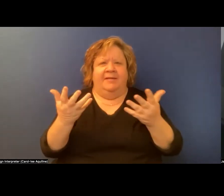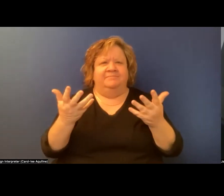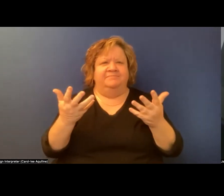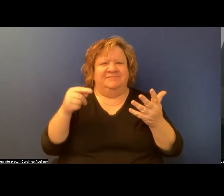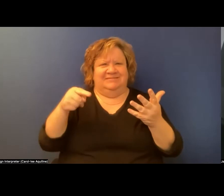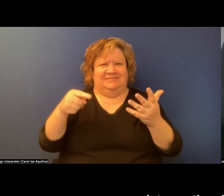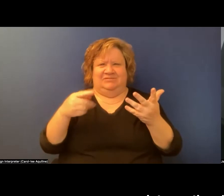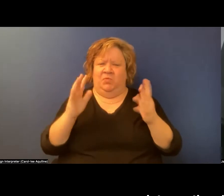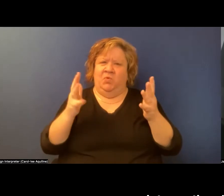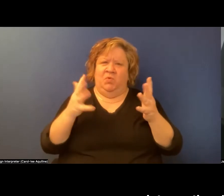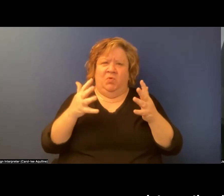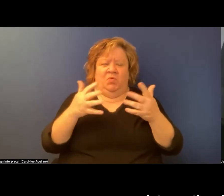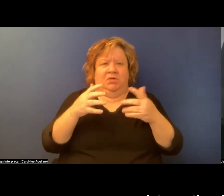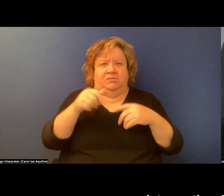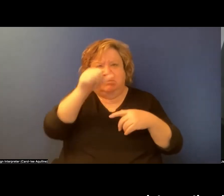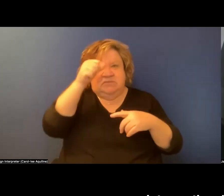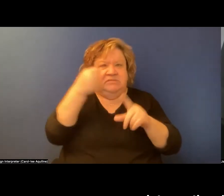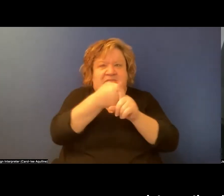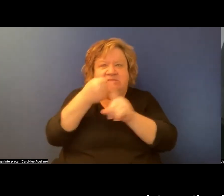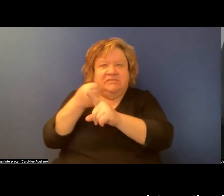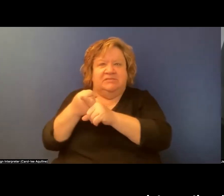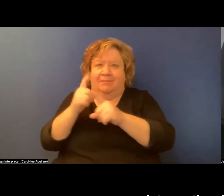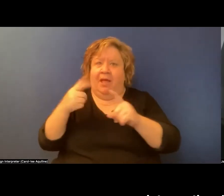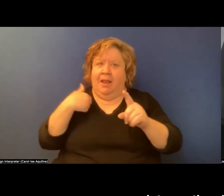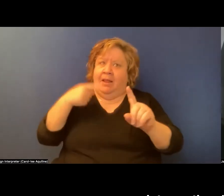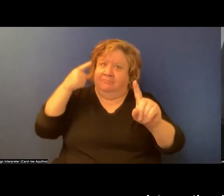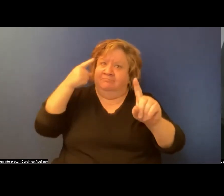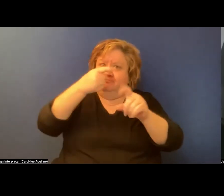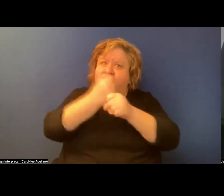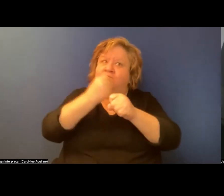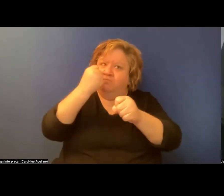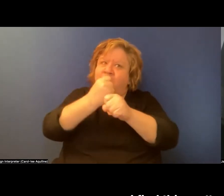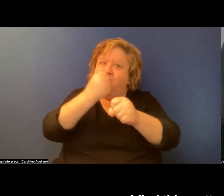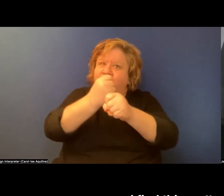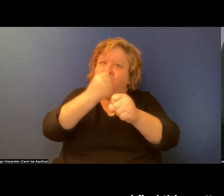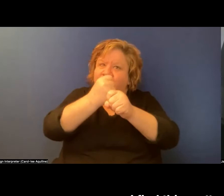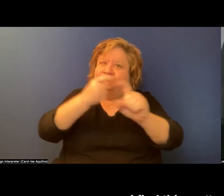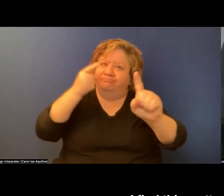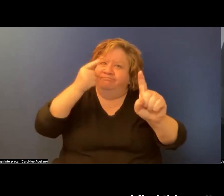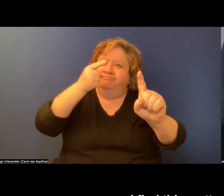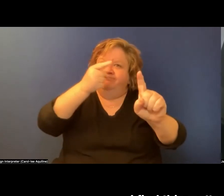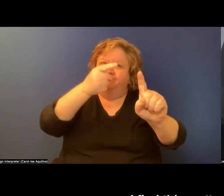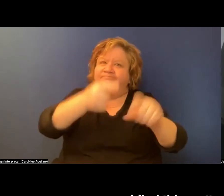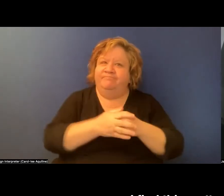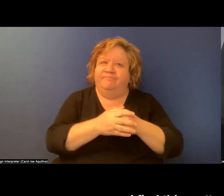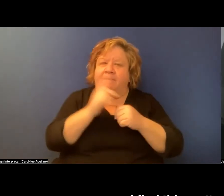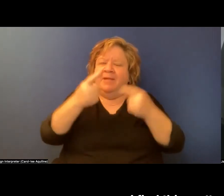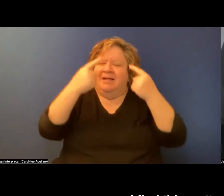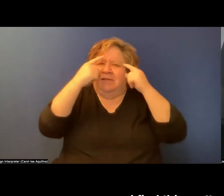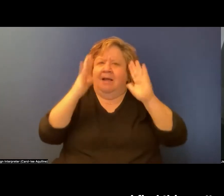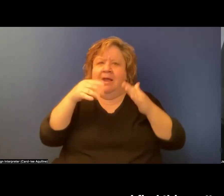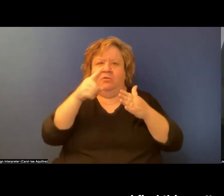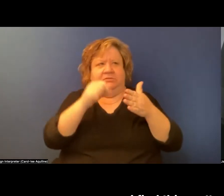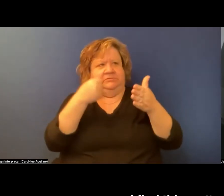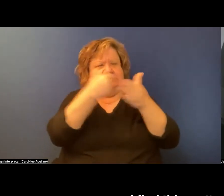do in integrating intersectional approaches to multilateral climate action. I find this matter very important, and I